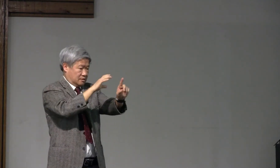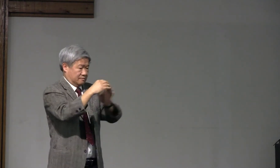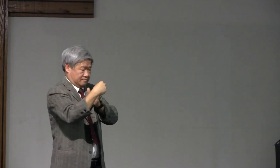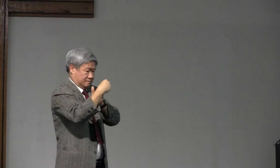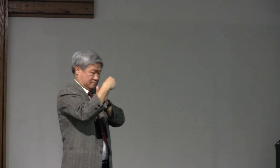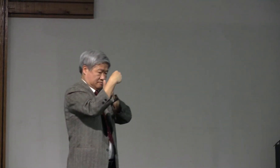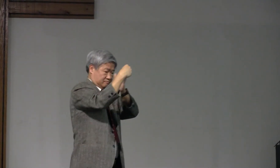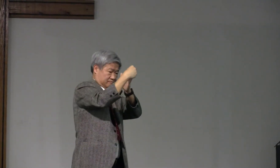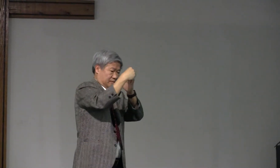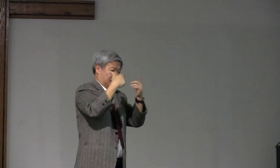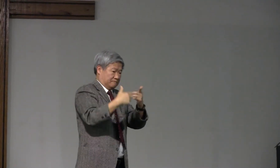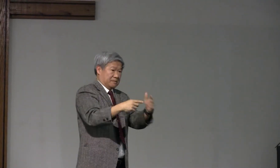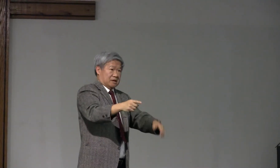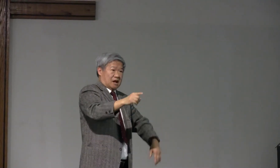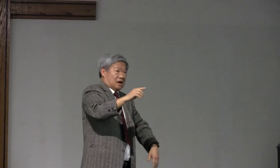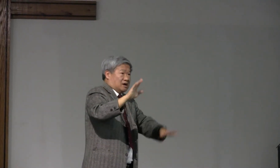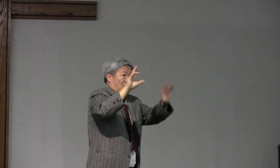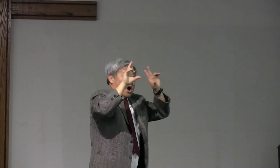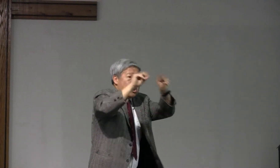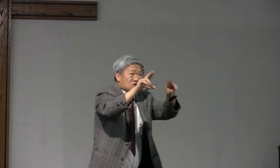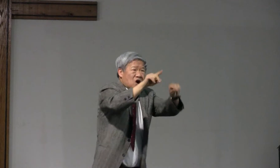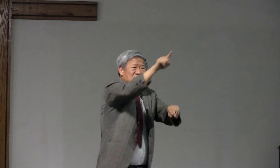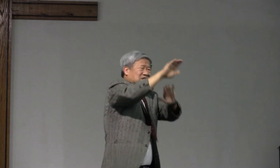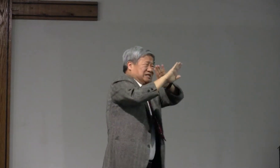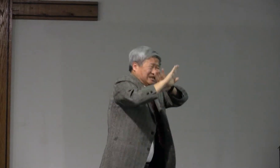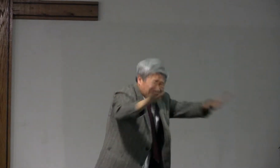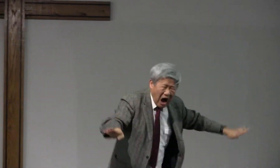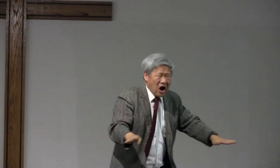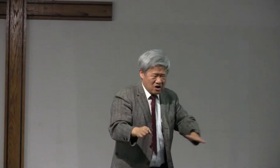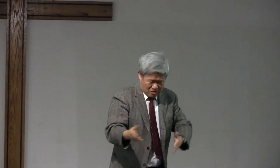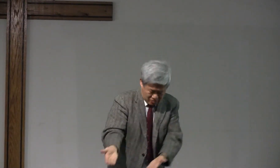800 of them went to him and said,